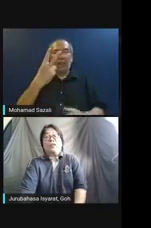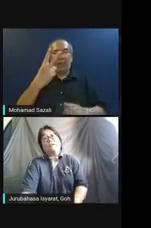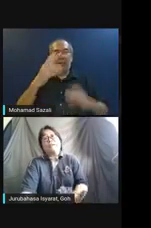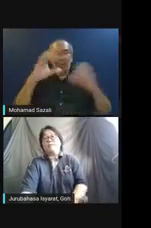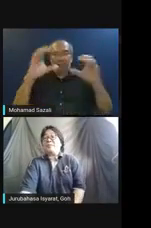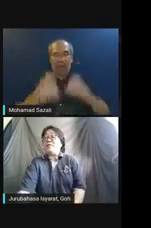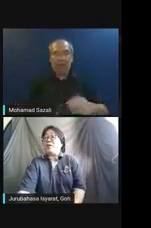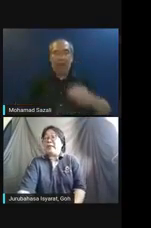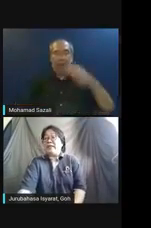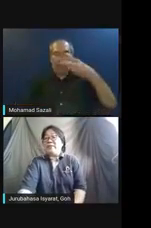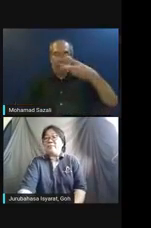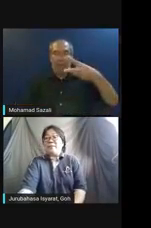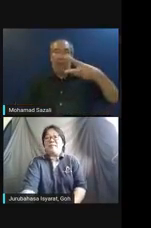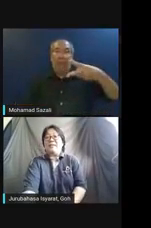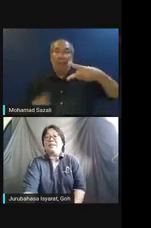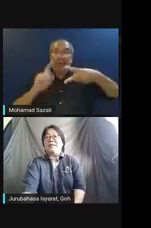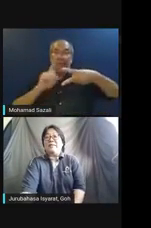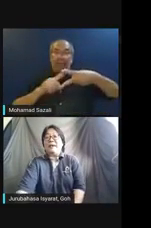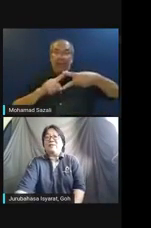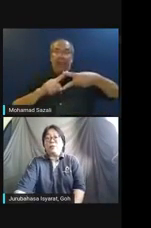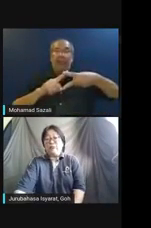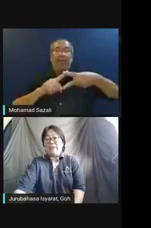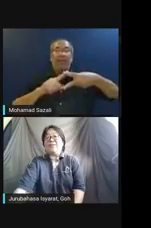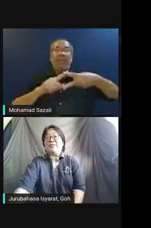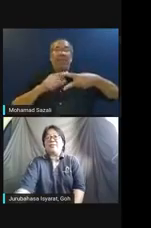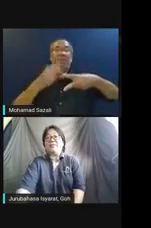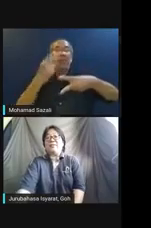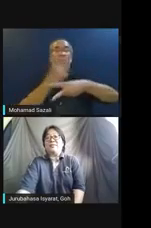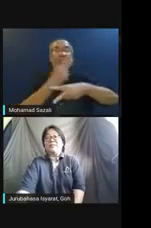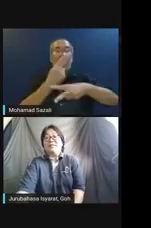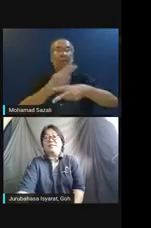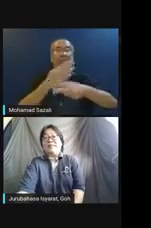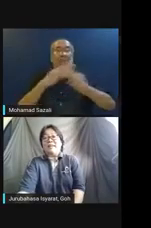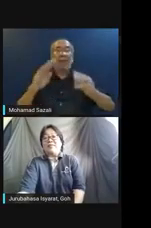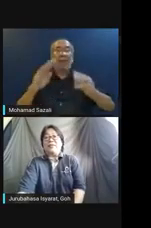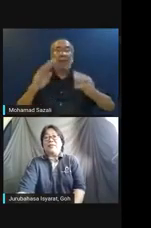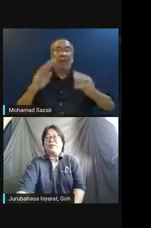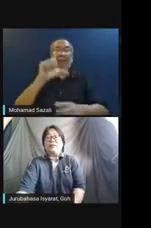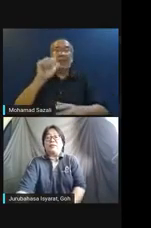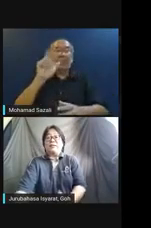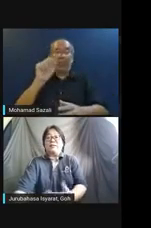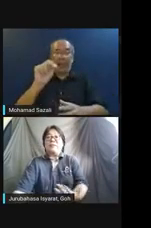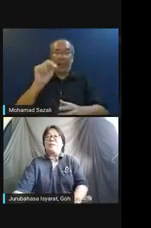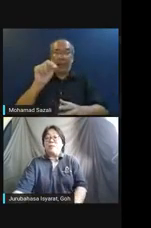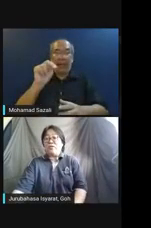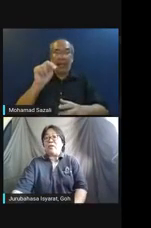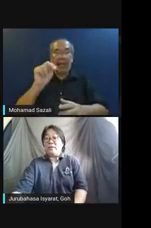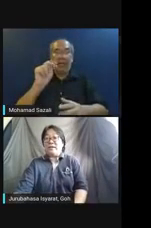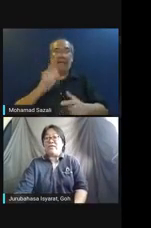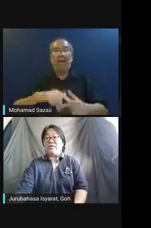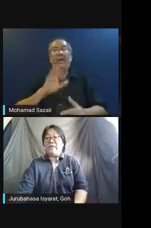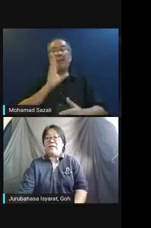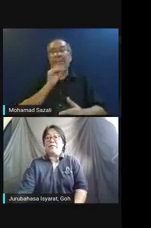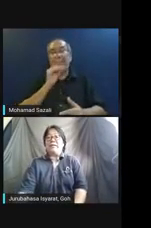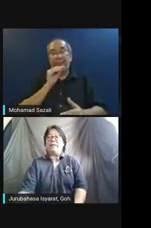So how a deaf person communicate? Basically, there are a few ways. There is a different modes